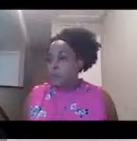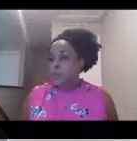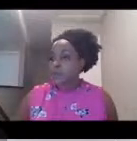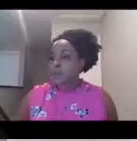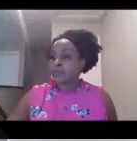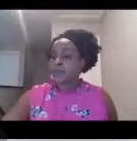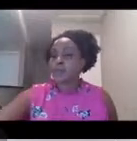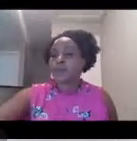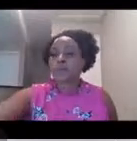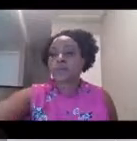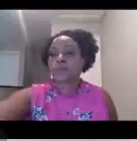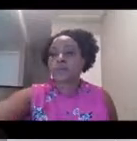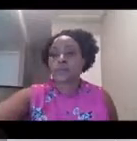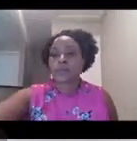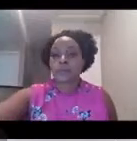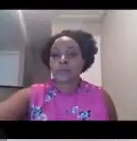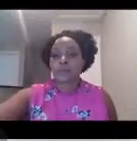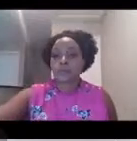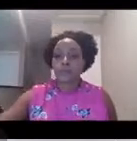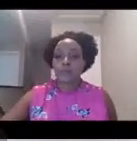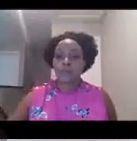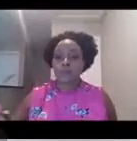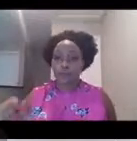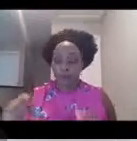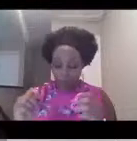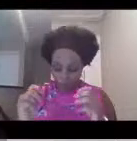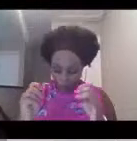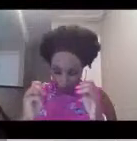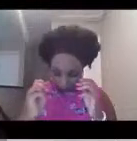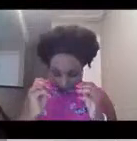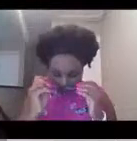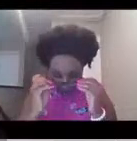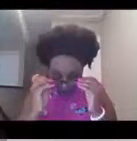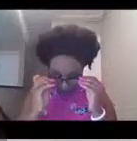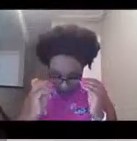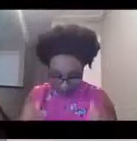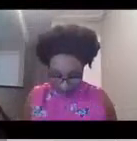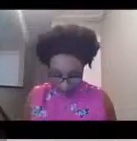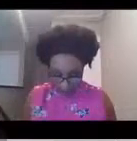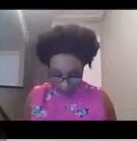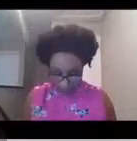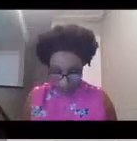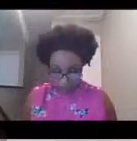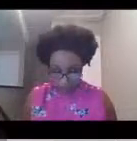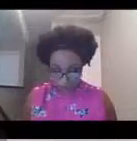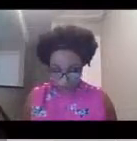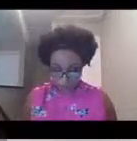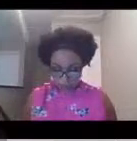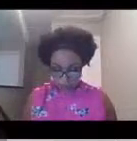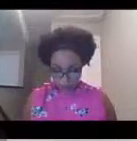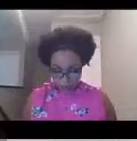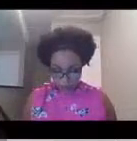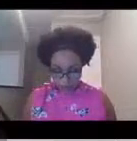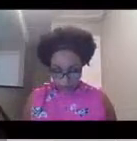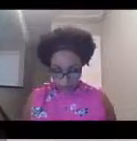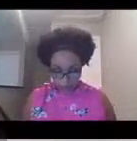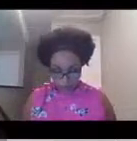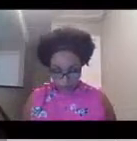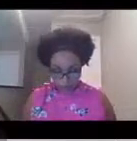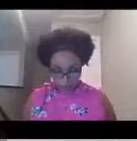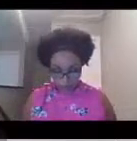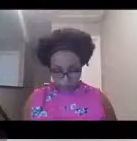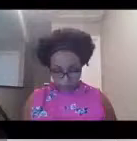we can really model a lot and that's we'll get into this in the next question of the when do we start all this